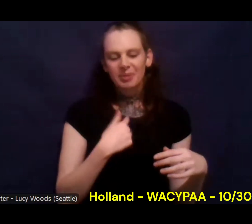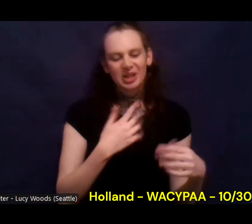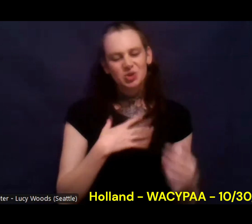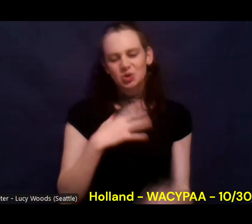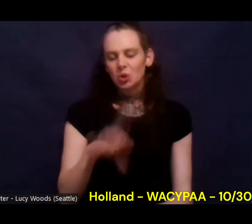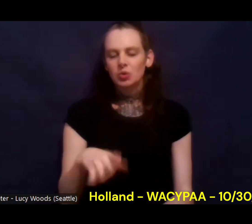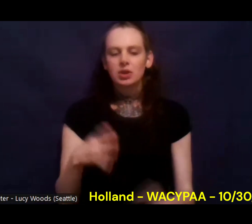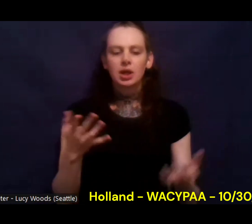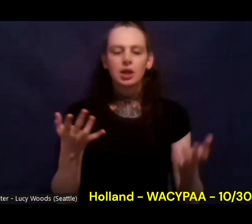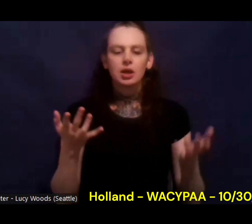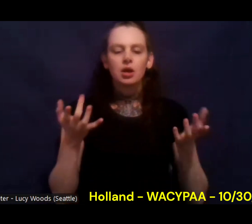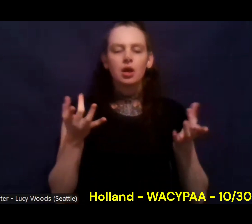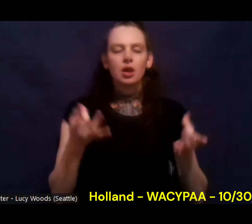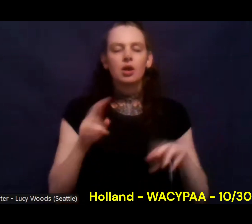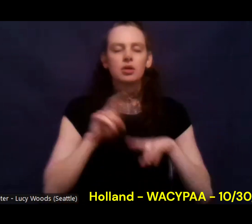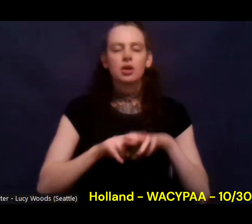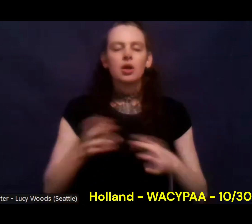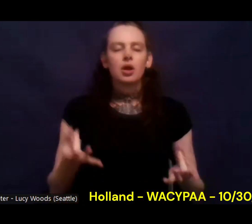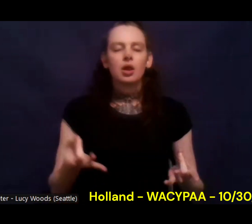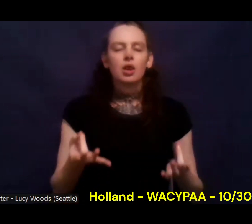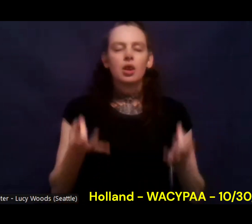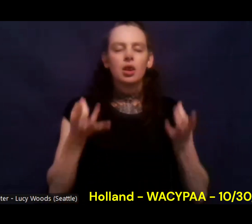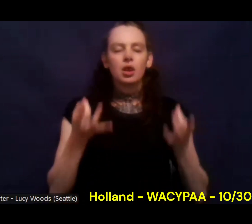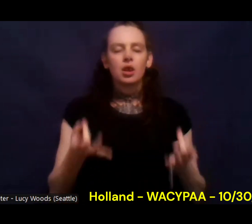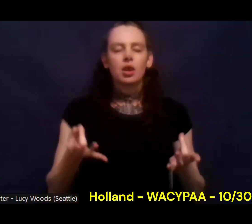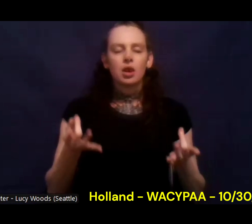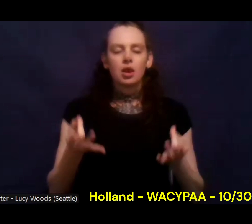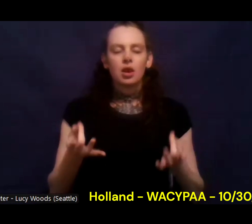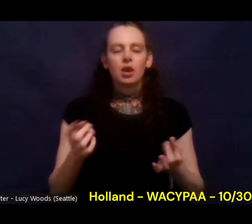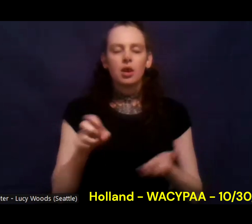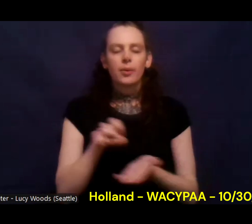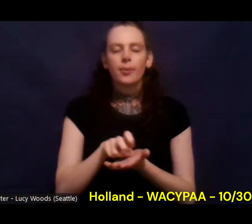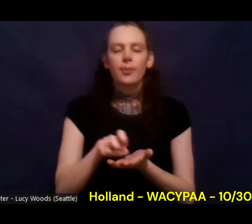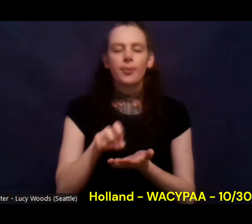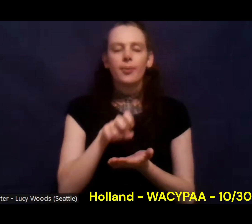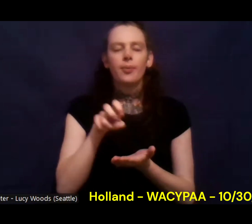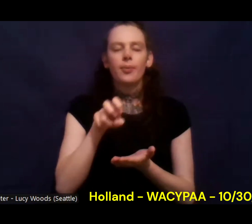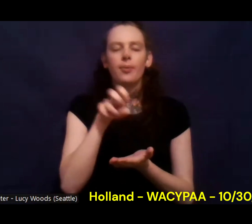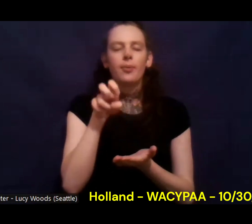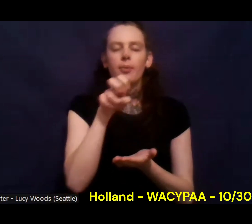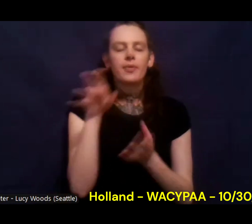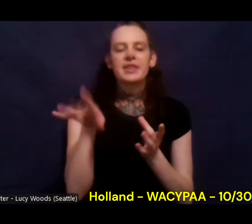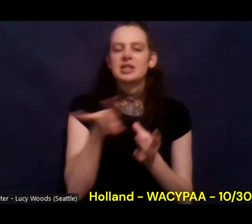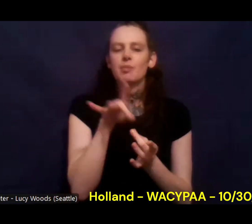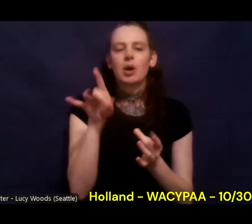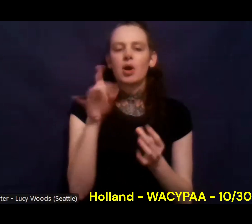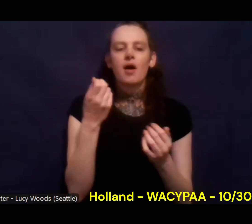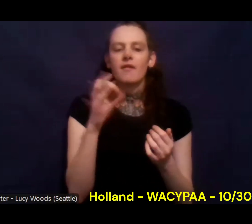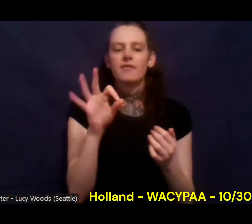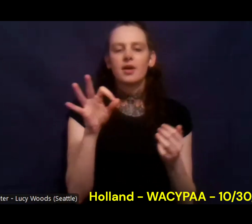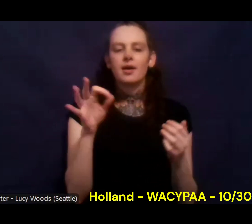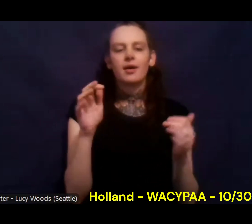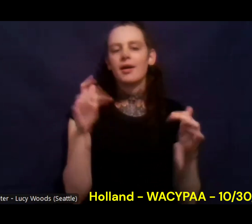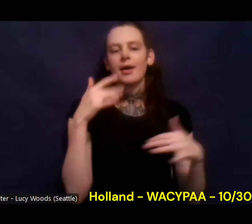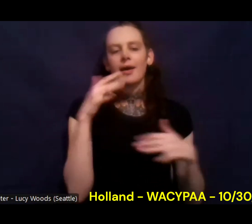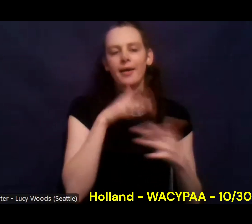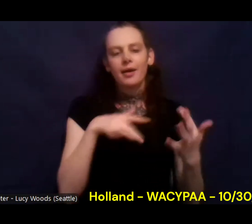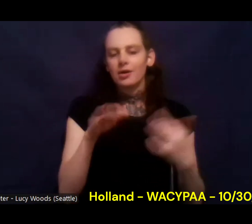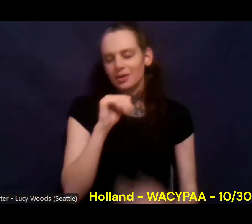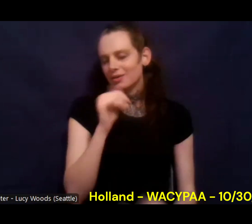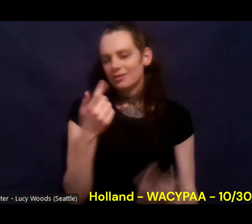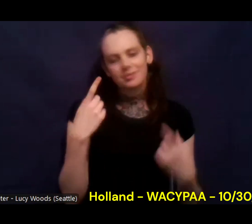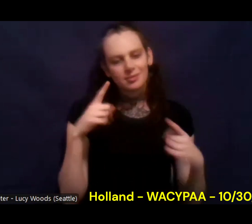the floor and like be lifted by like the spirituality of the air. Like I'm not a sit still person, but I do a lot of things